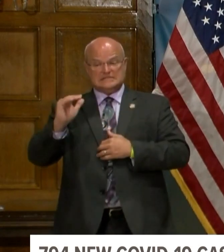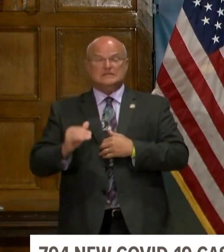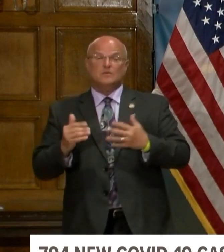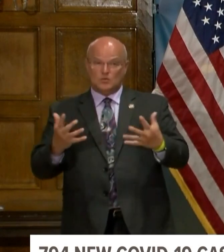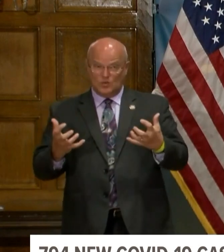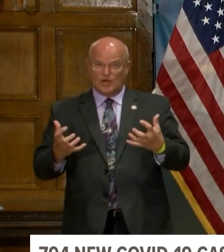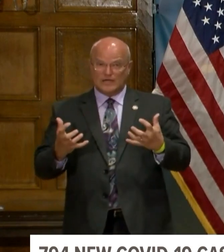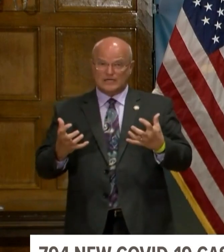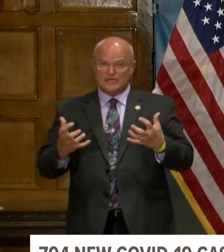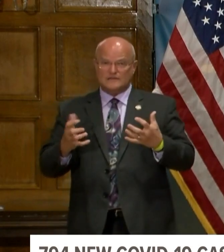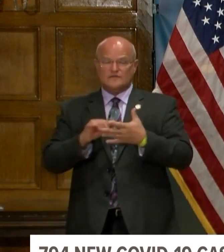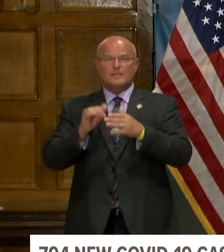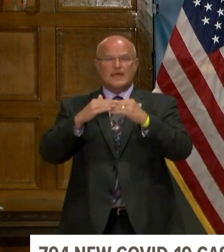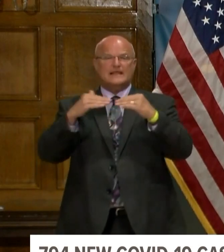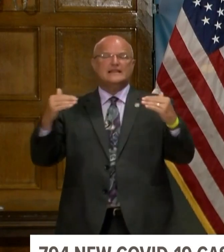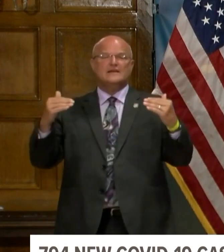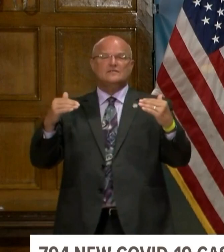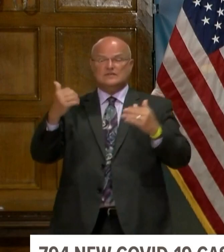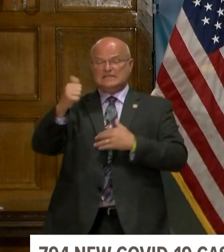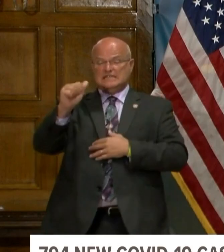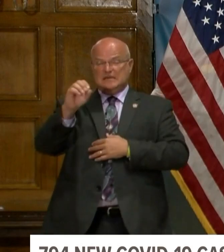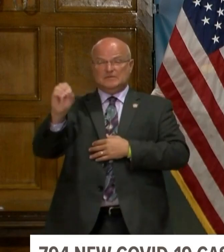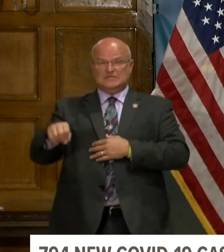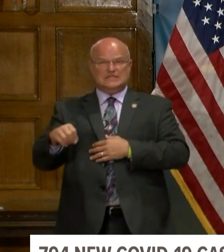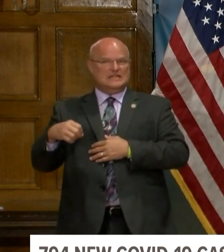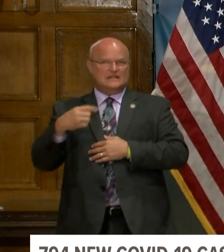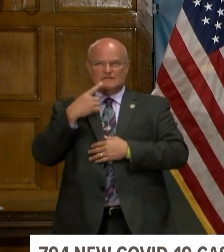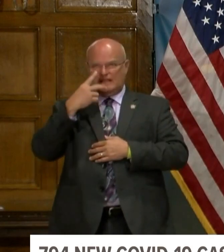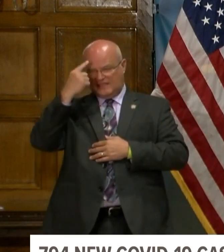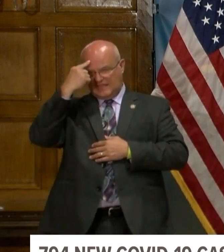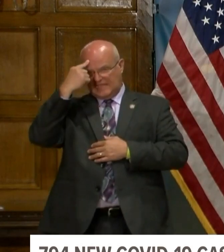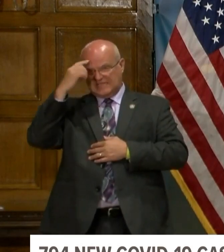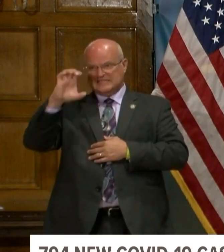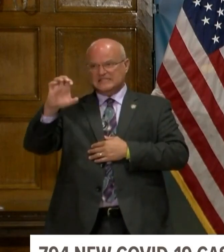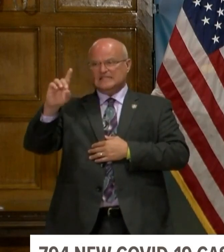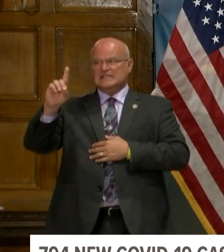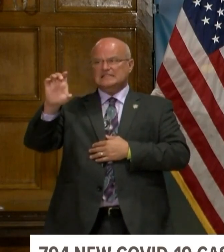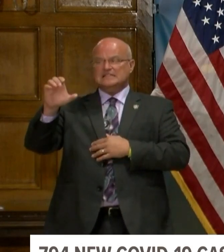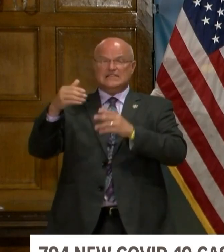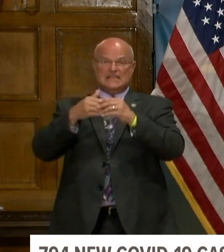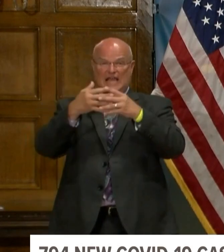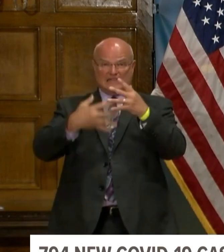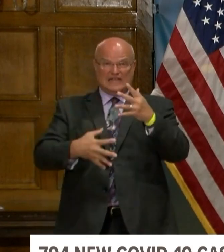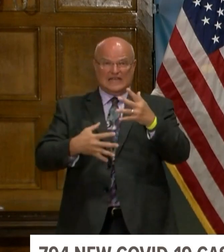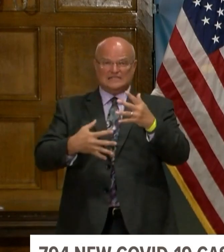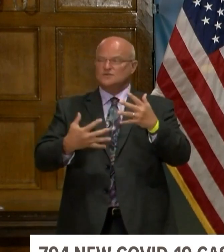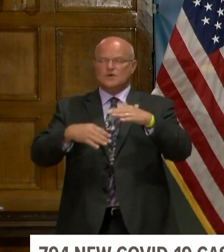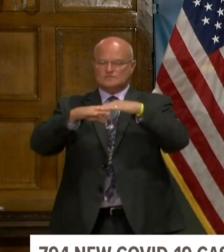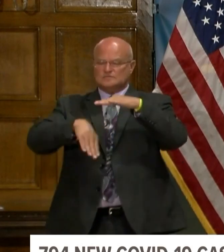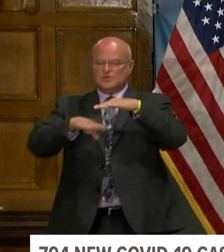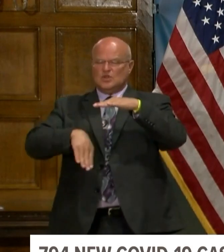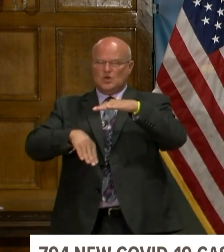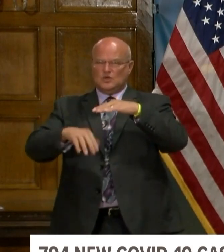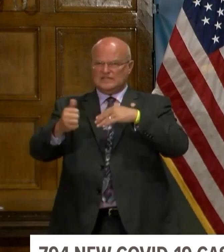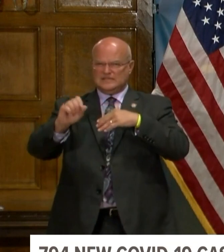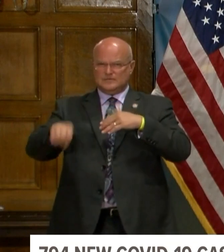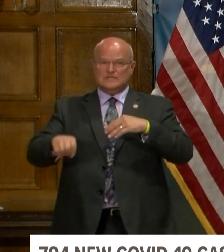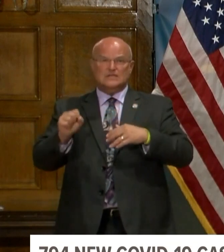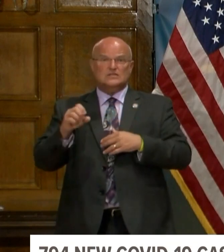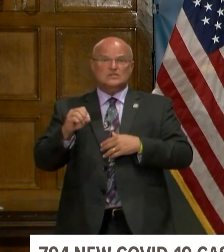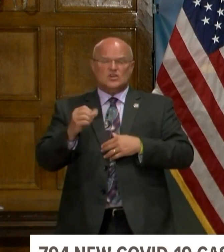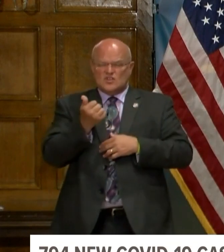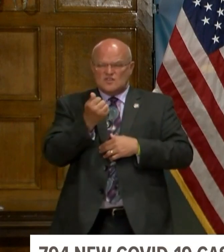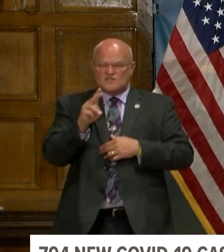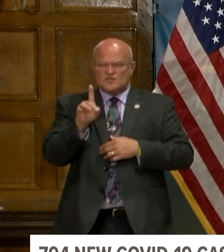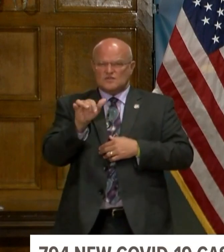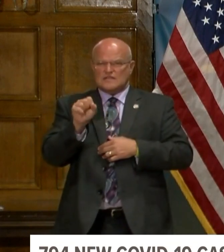down from that level. 10% I've always cited as the CDC guidelines. We want to keep it below that. And so those